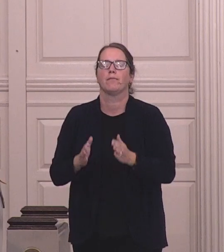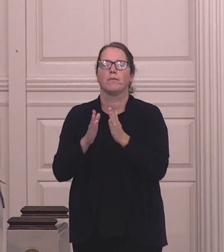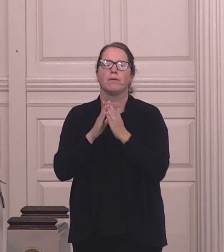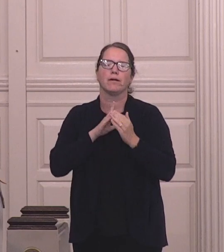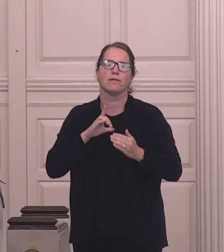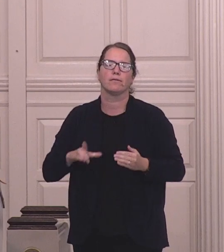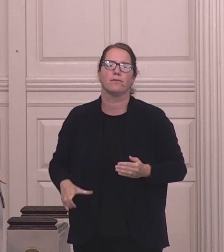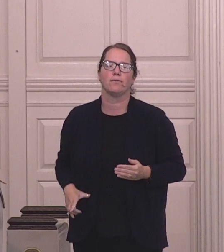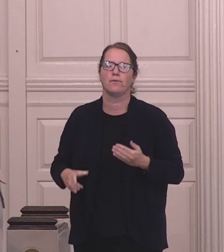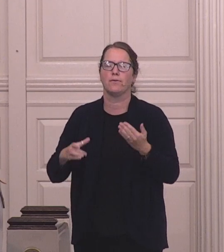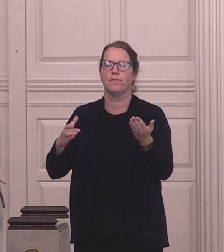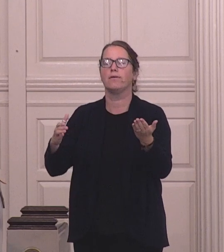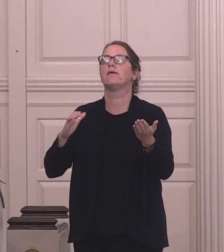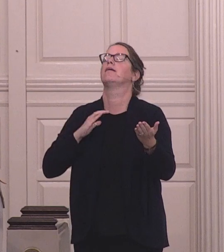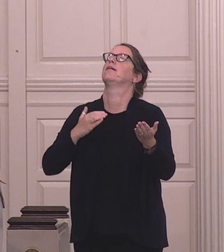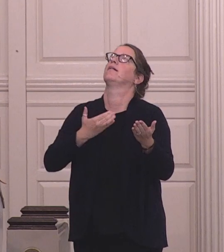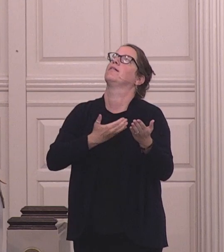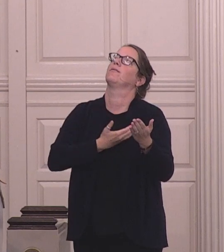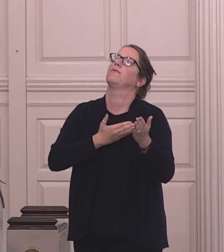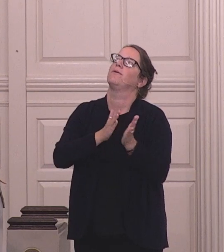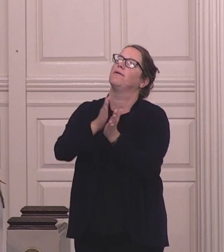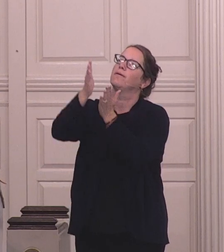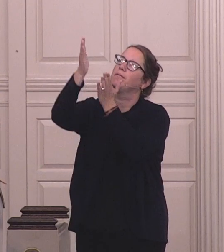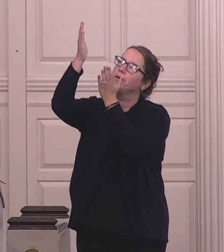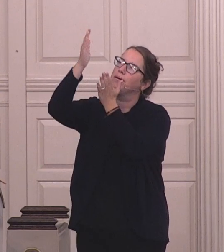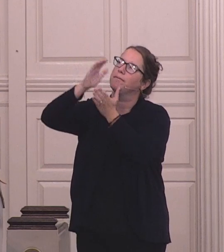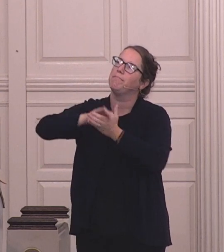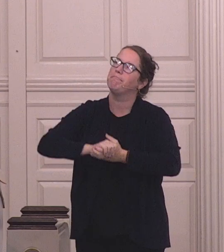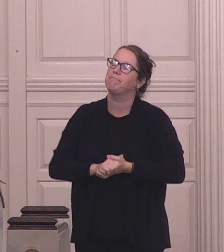We pray to the Lord.